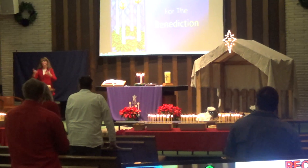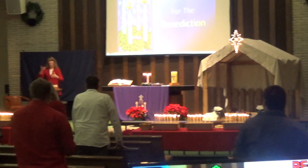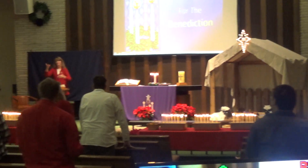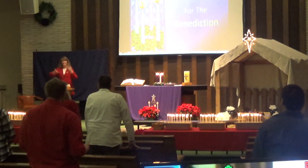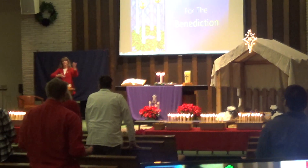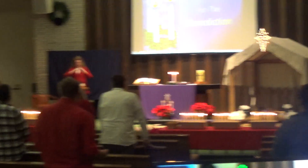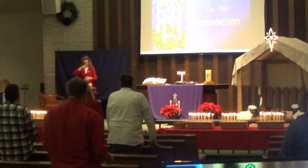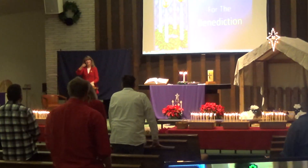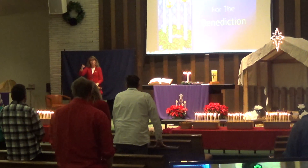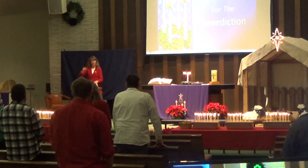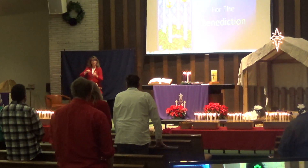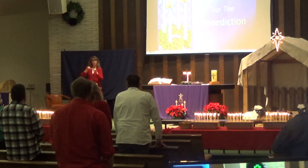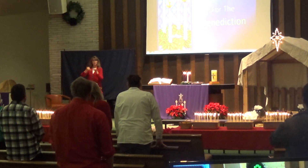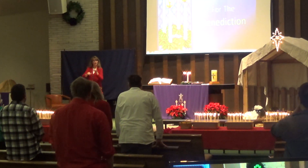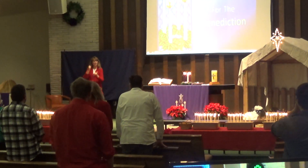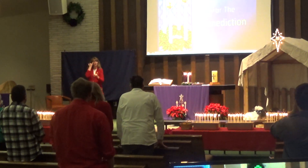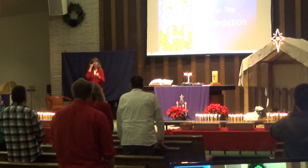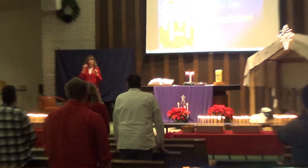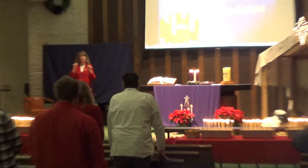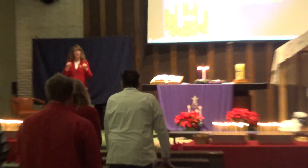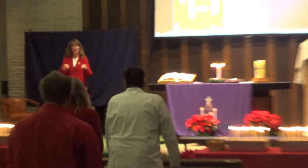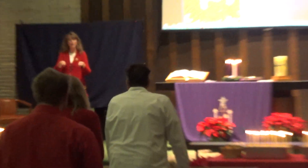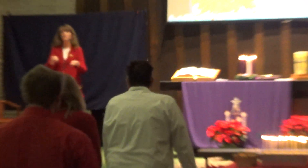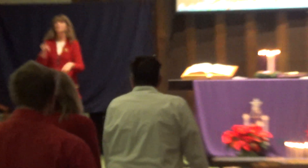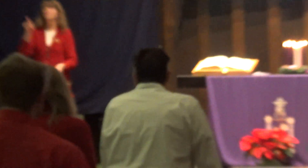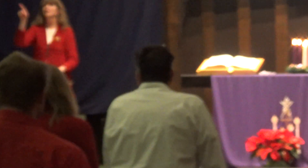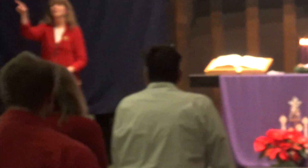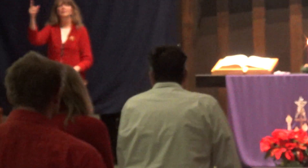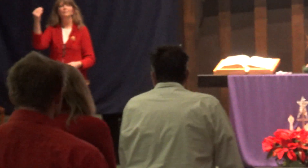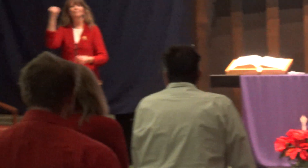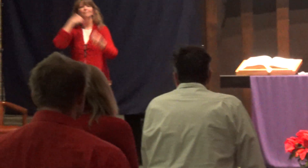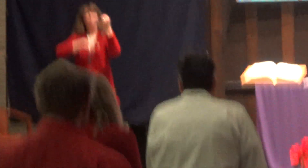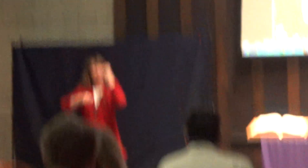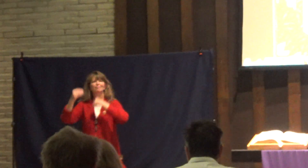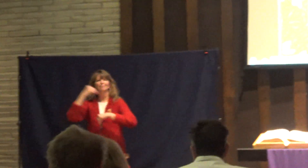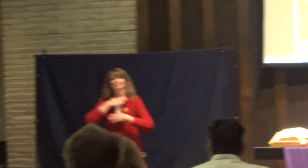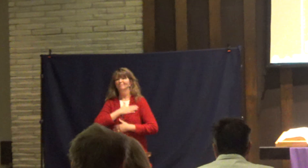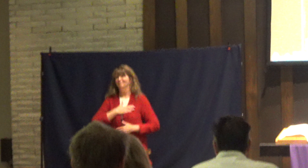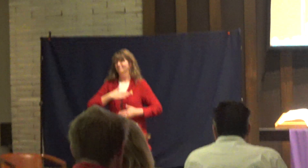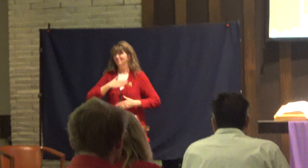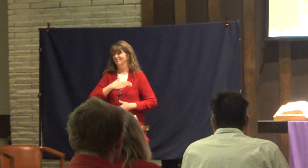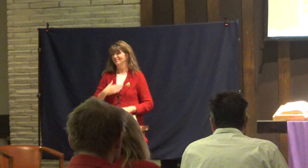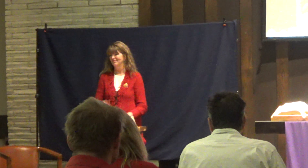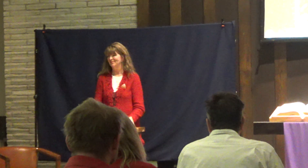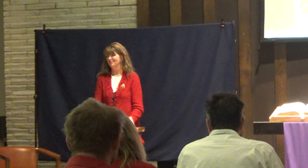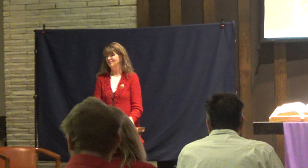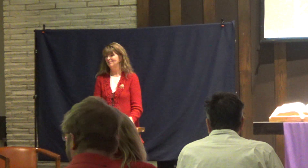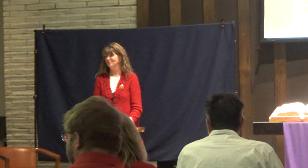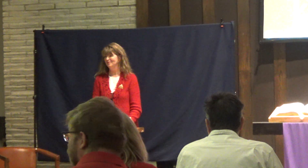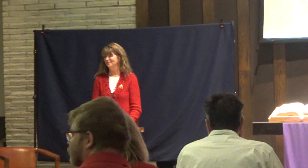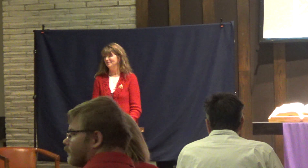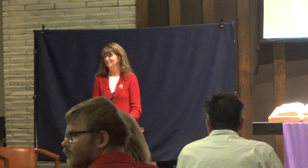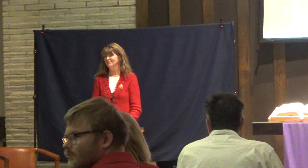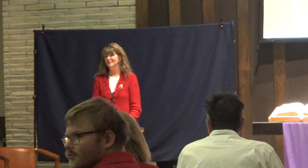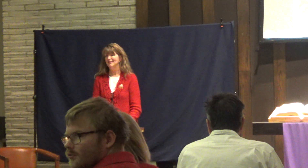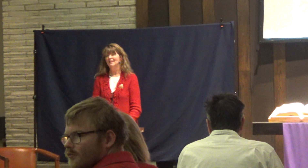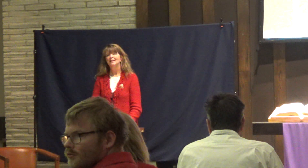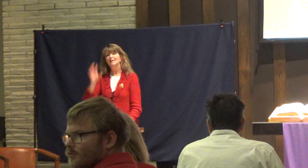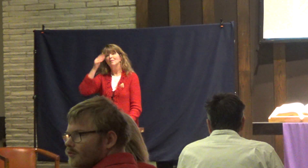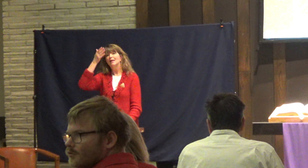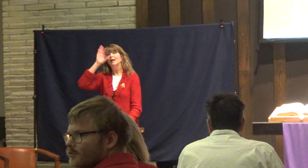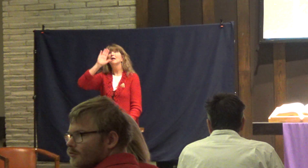Before we close with the benediction, I'd like to invite you all to stay if you're able to have some refreshments out in the